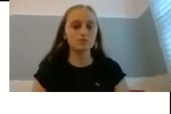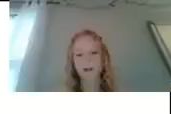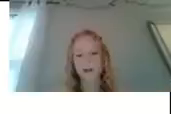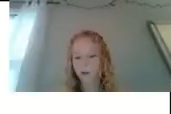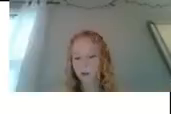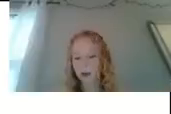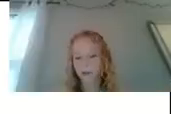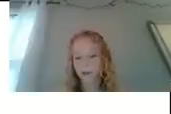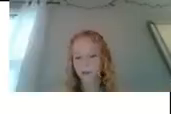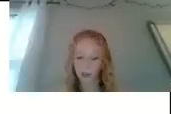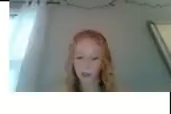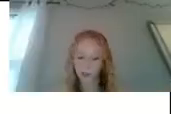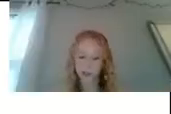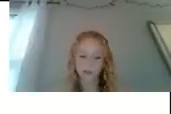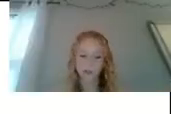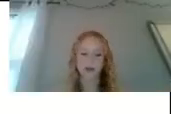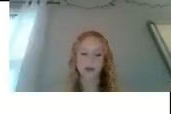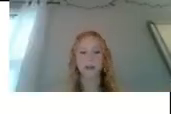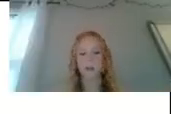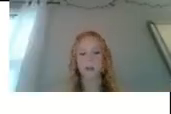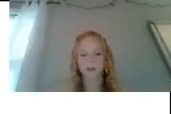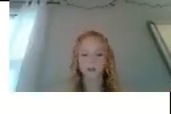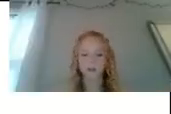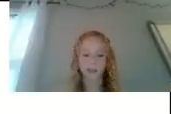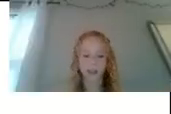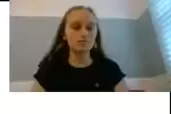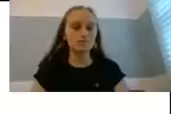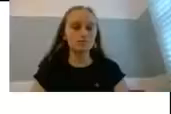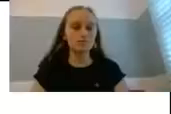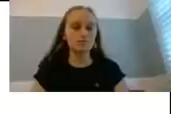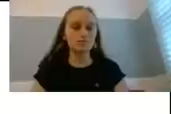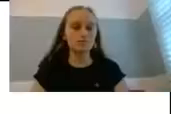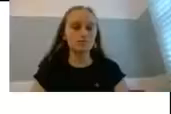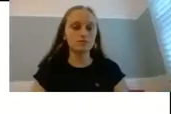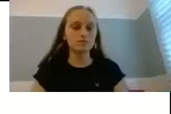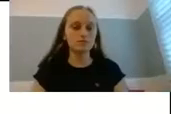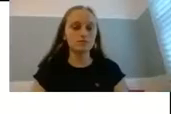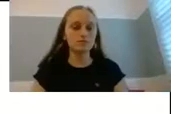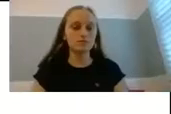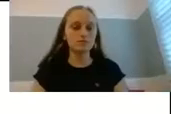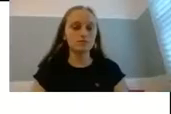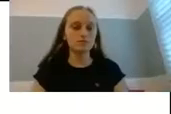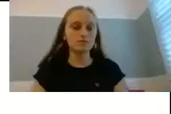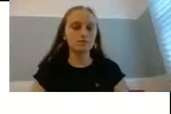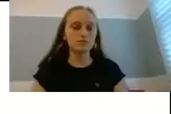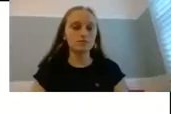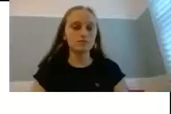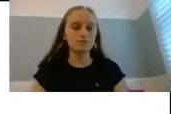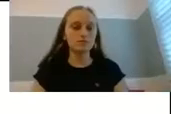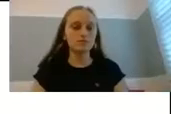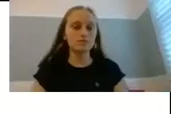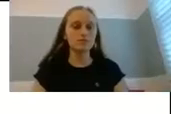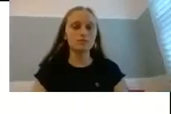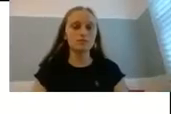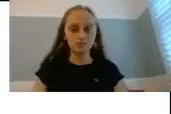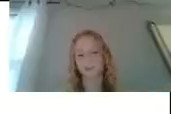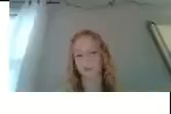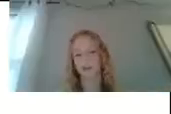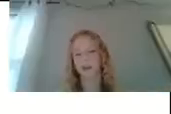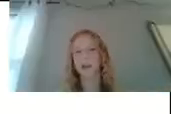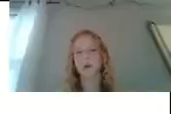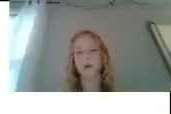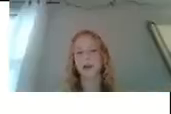One final goal we had for this project was to visit the Hartford School for the Deaf so we could sit in and observe a class and potentially interview a teacher but